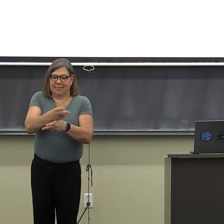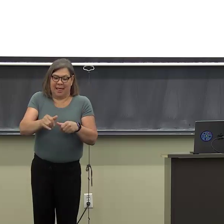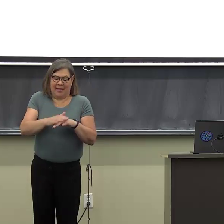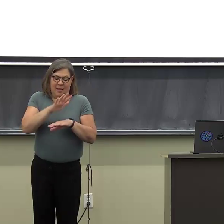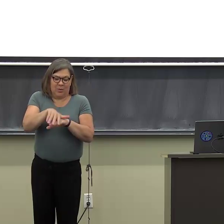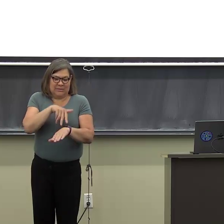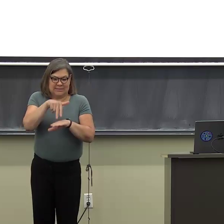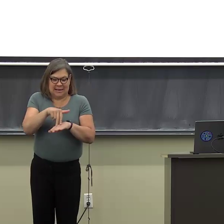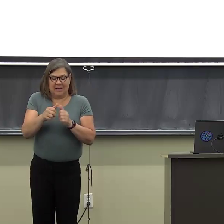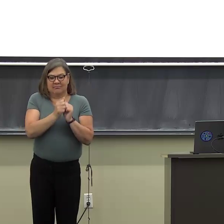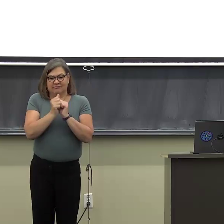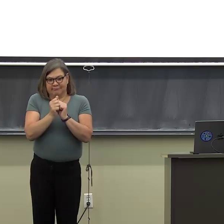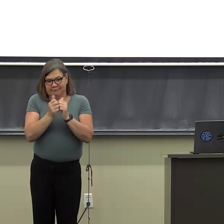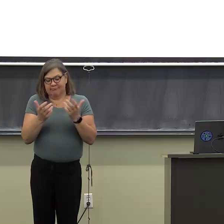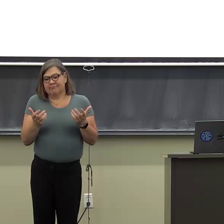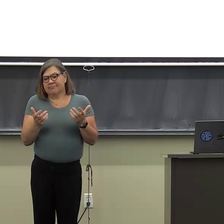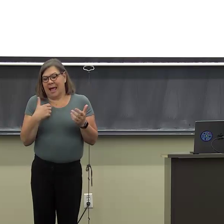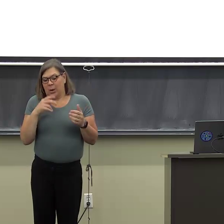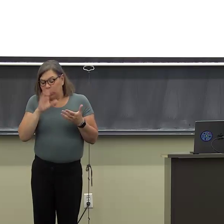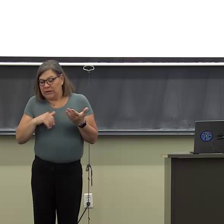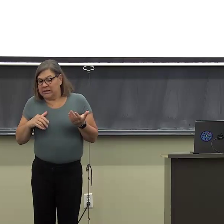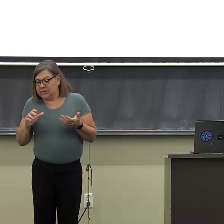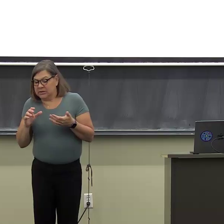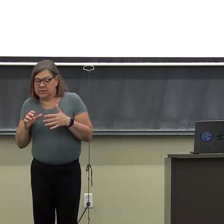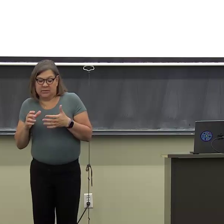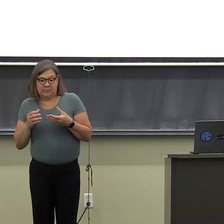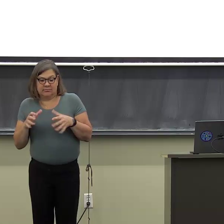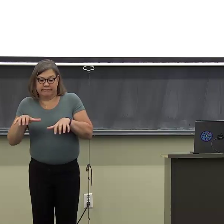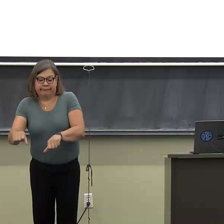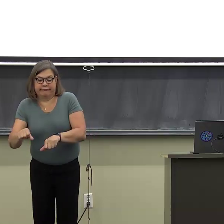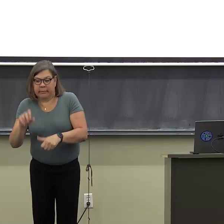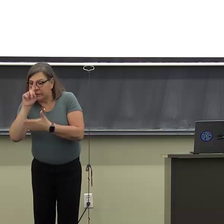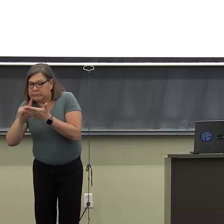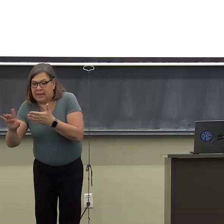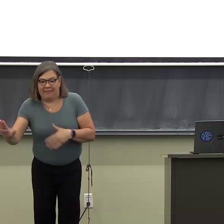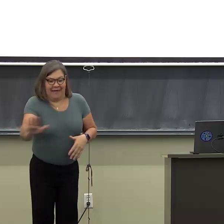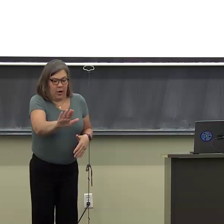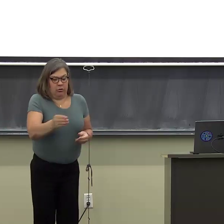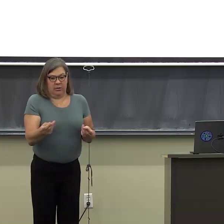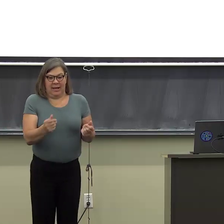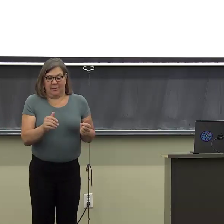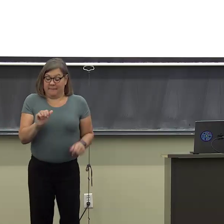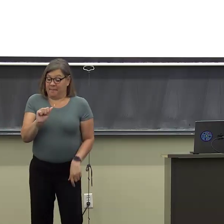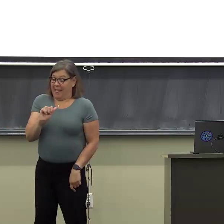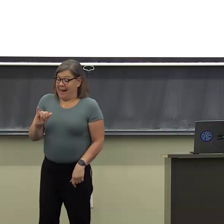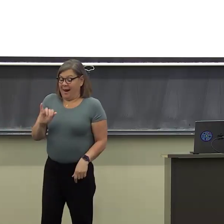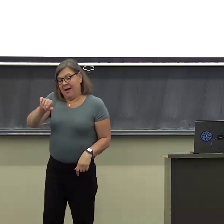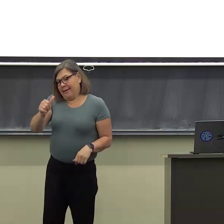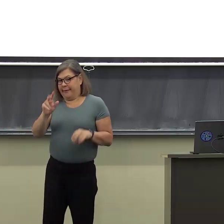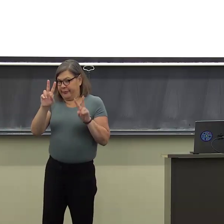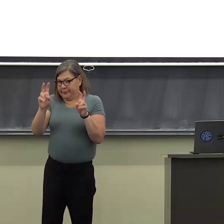create, and explore AI and other challenging